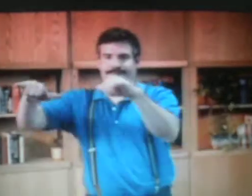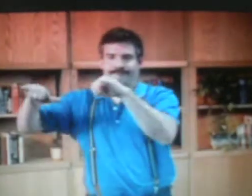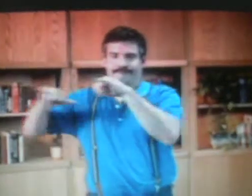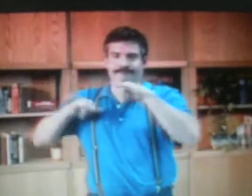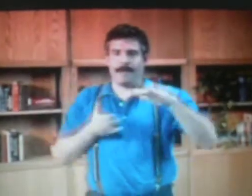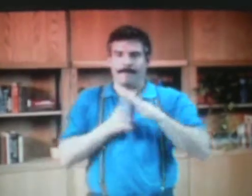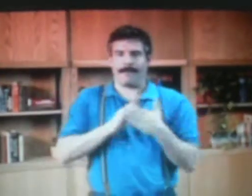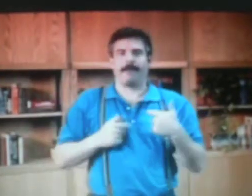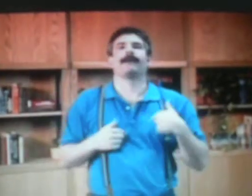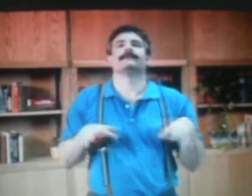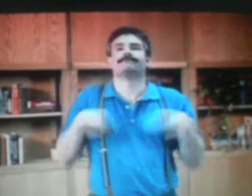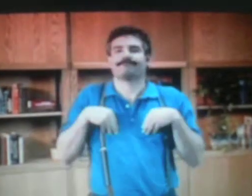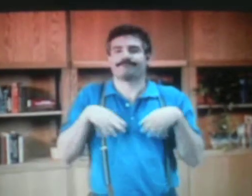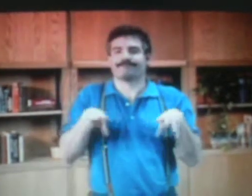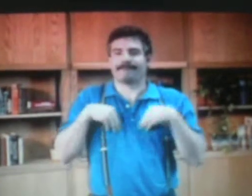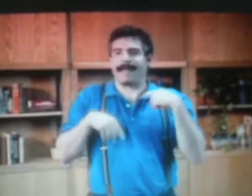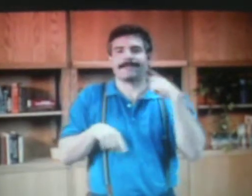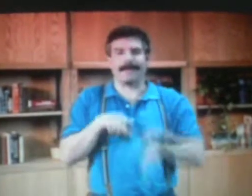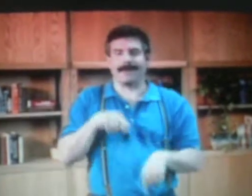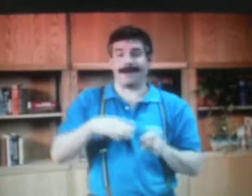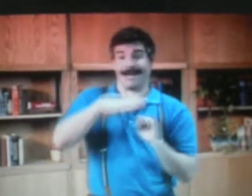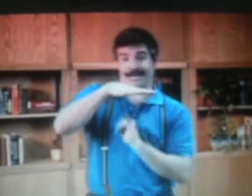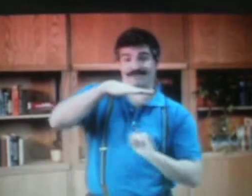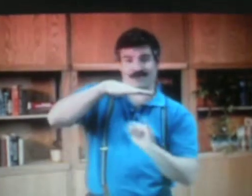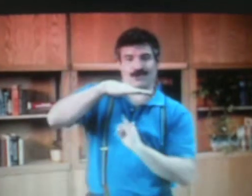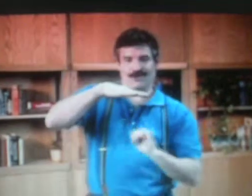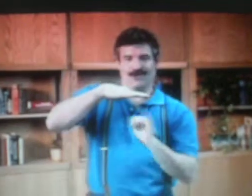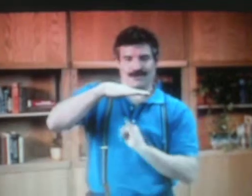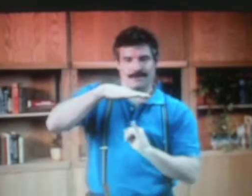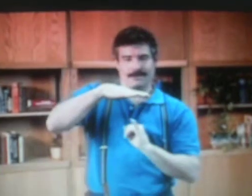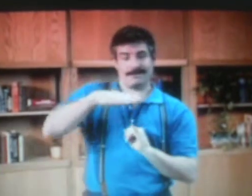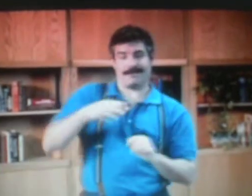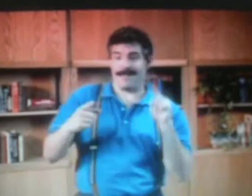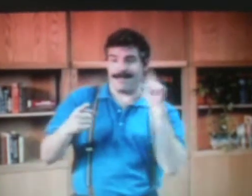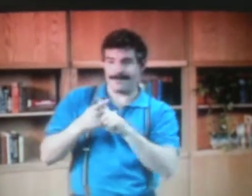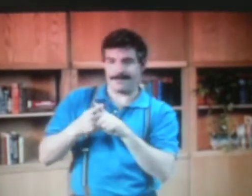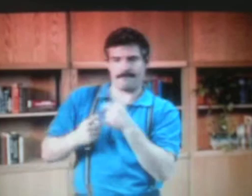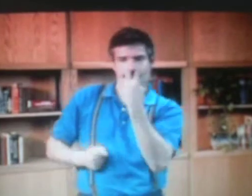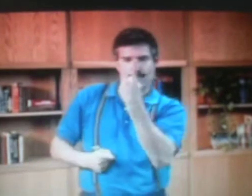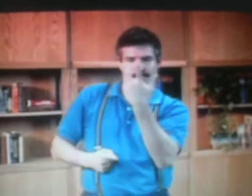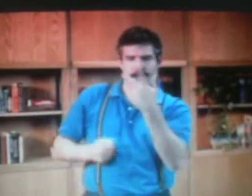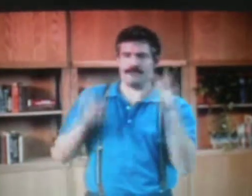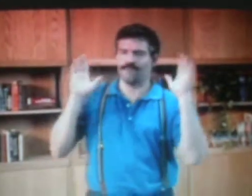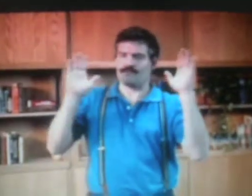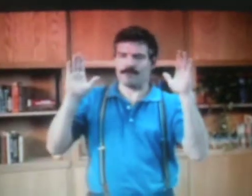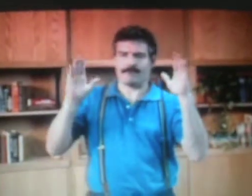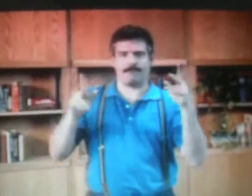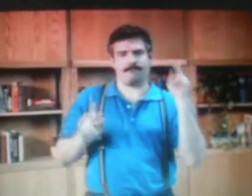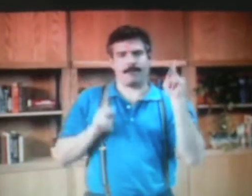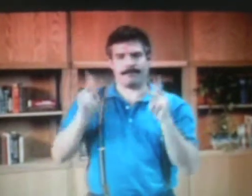And I kept constantly telling myself, I can't, I wish I can't. And then I felt isolated.